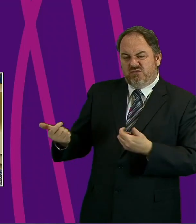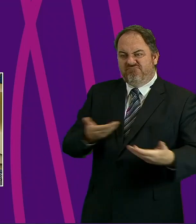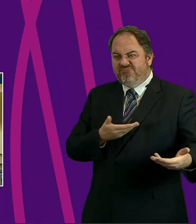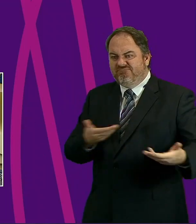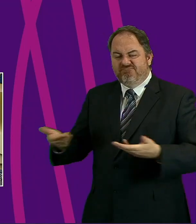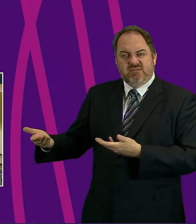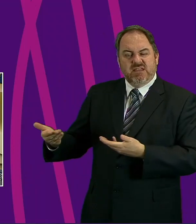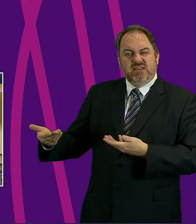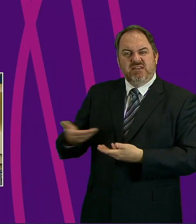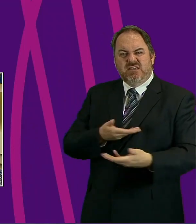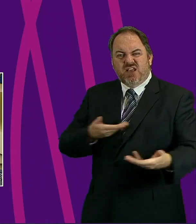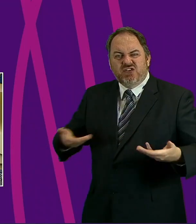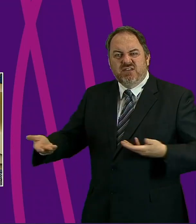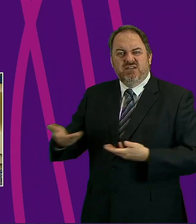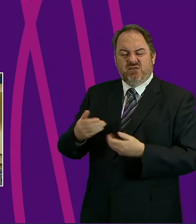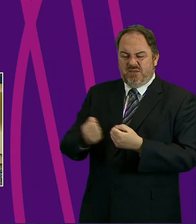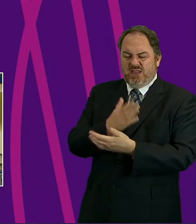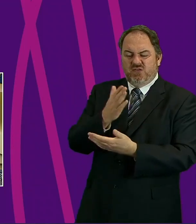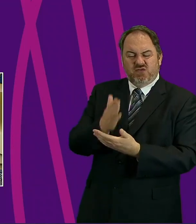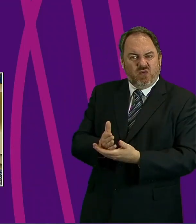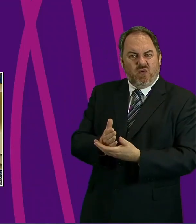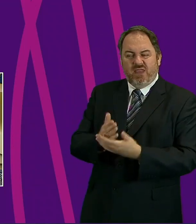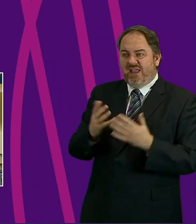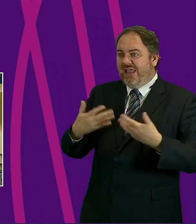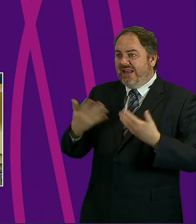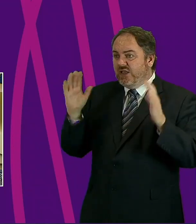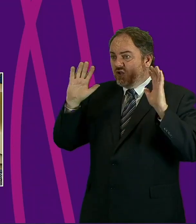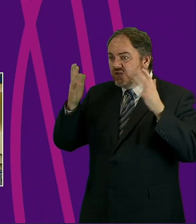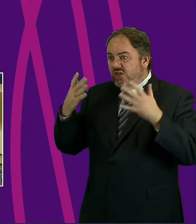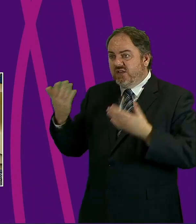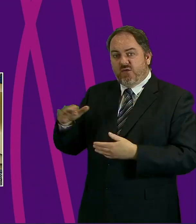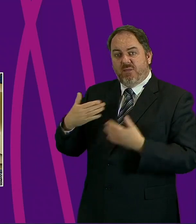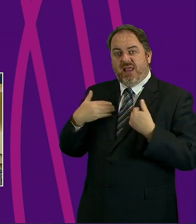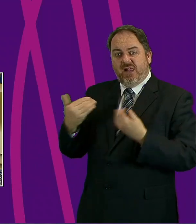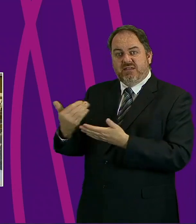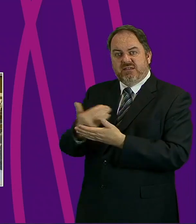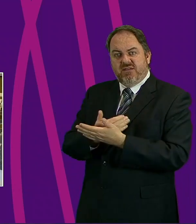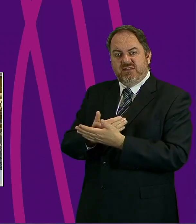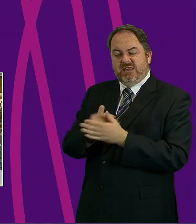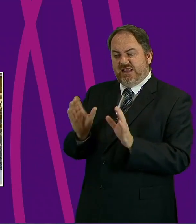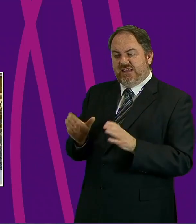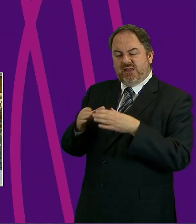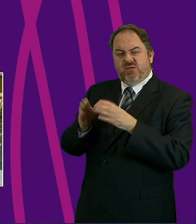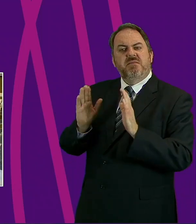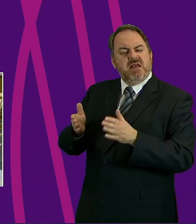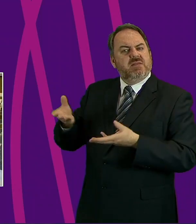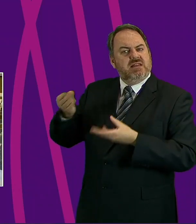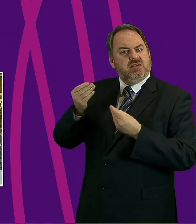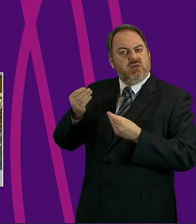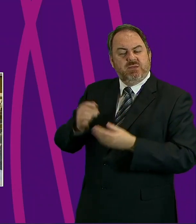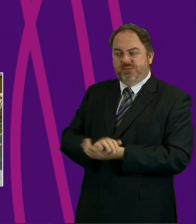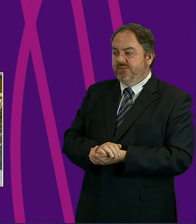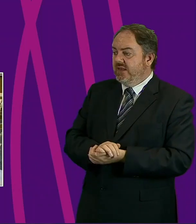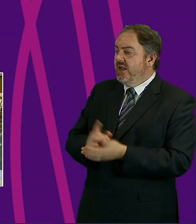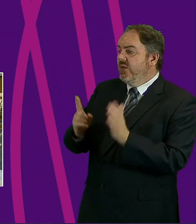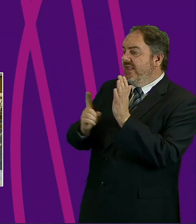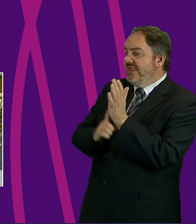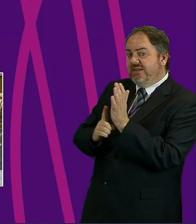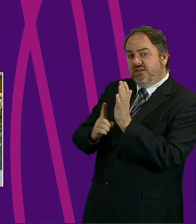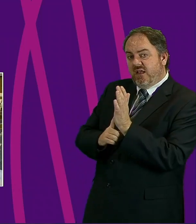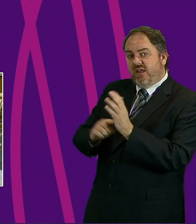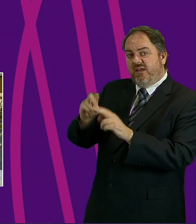that the Health and Safety Executive have on this must be of course taken into account. Linda Fabiani to be followed by Ruth Davidson. Linda